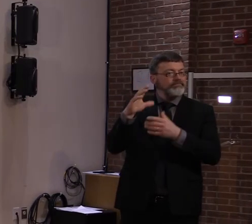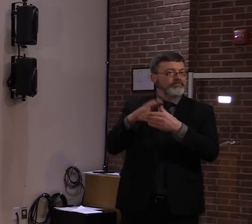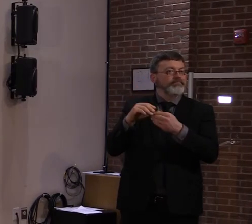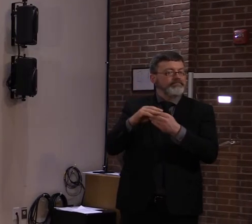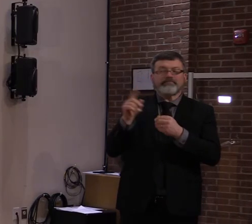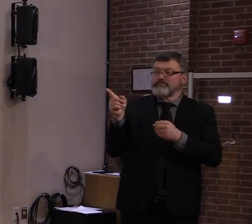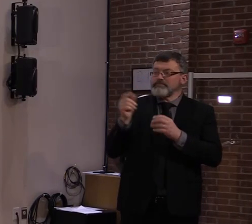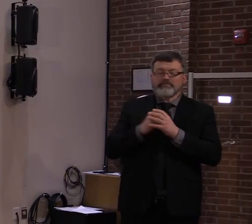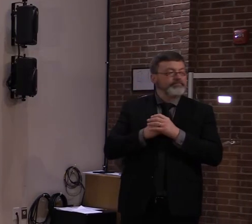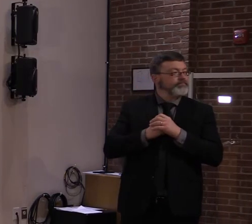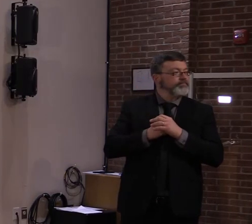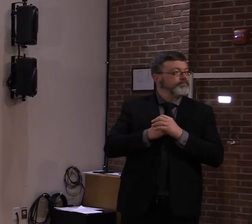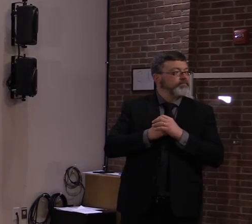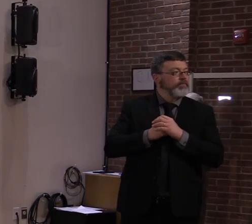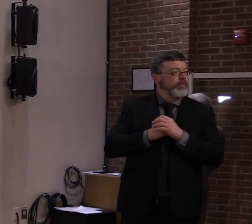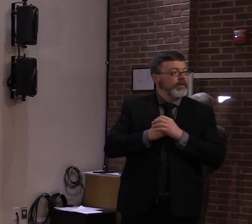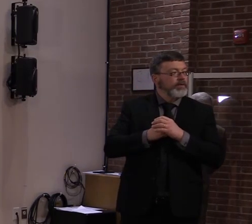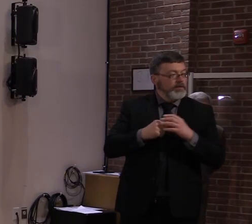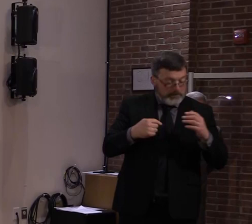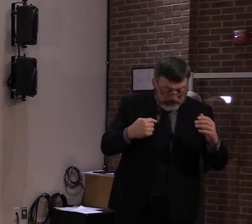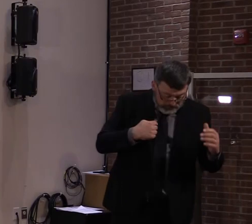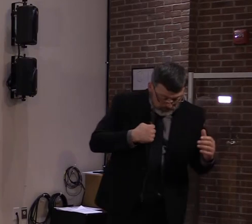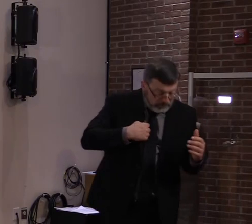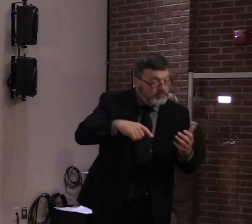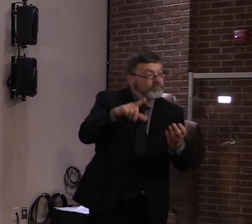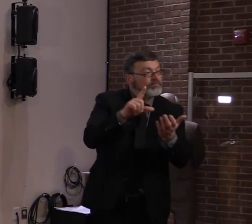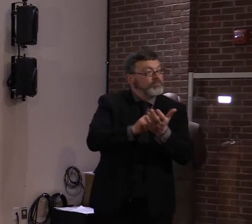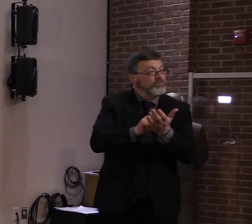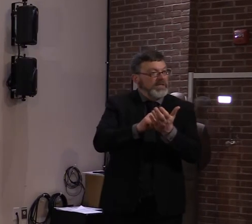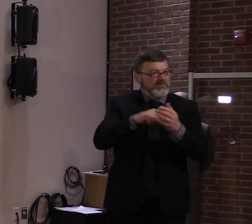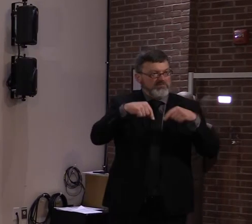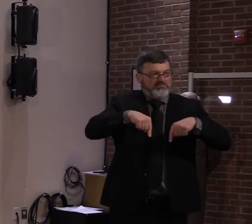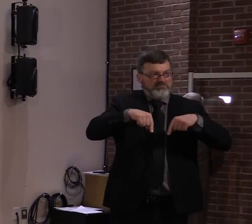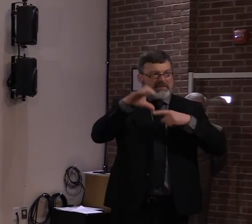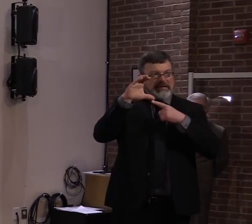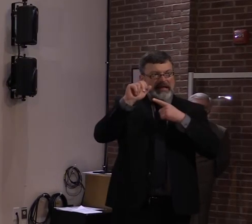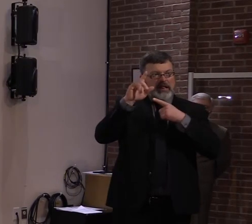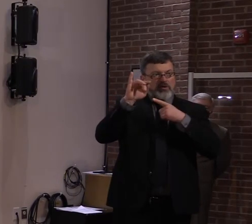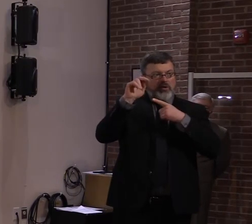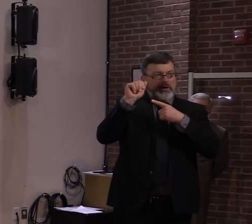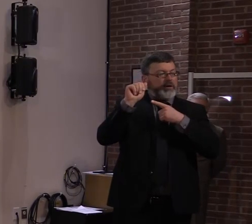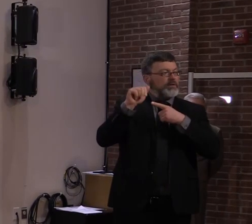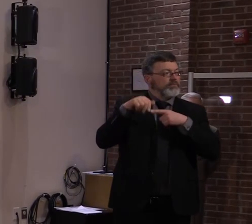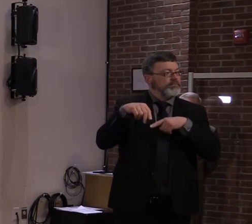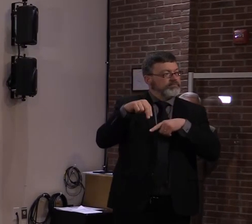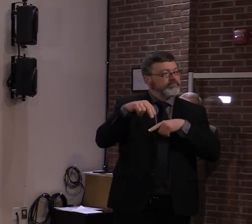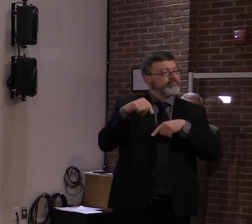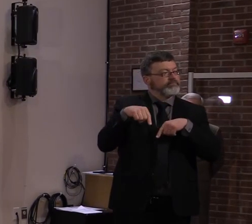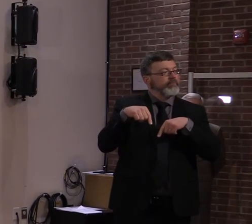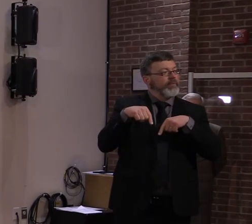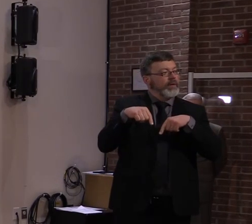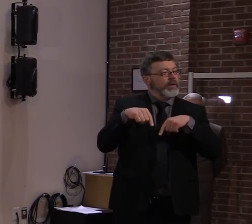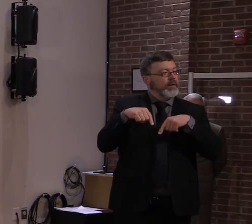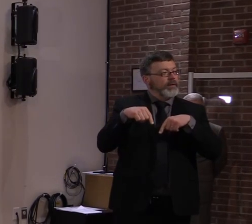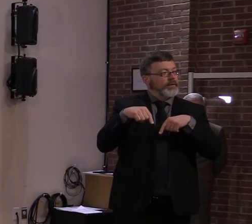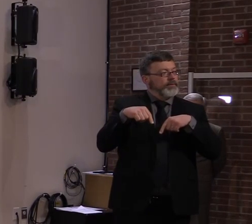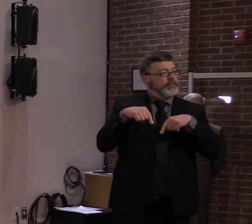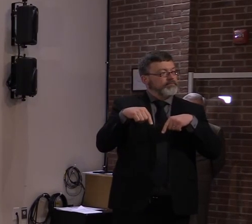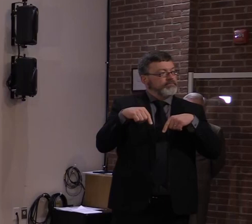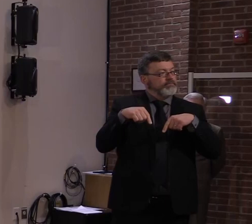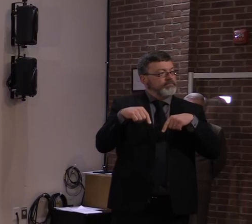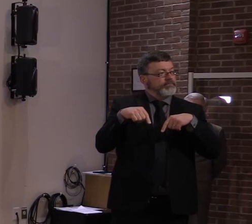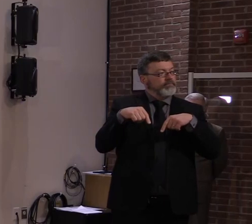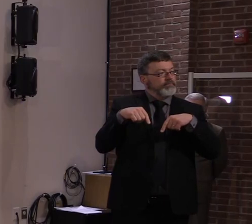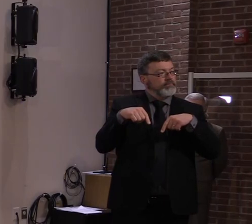had two full-time employees receive notification that an unemployment claim was made in their name, both instances of